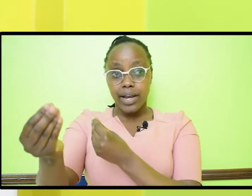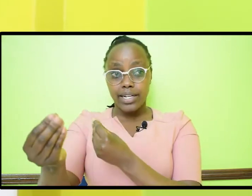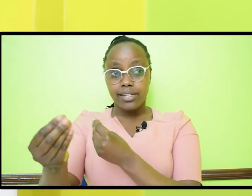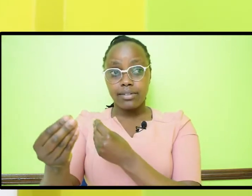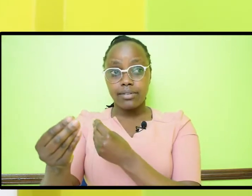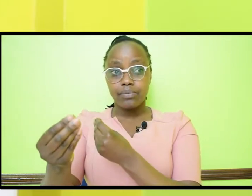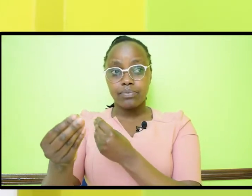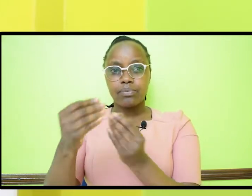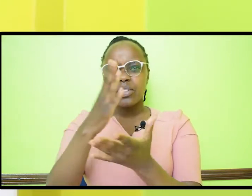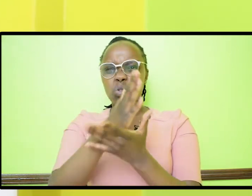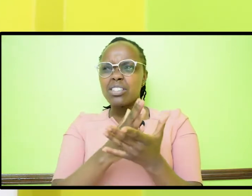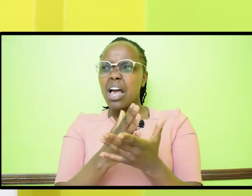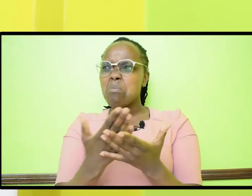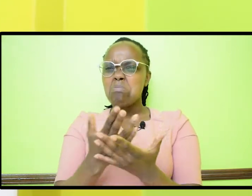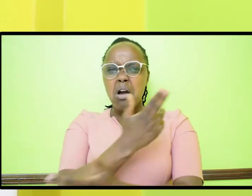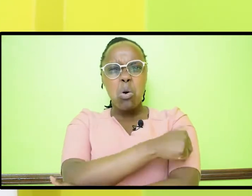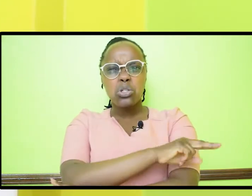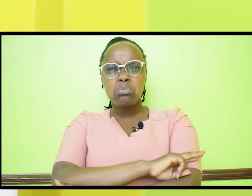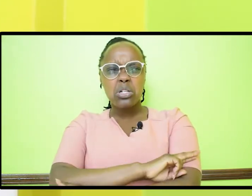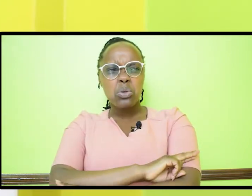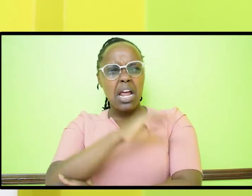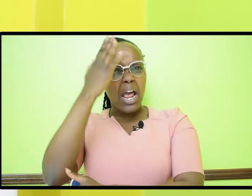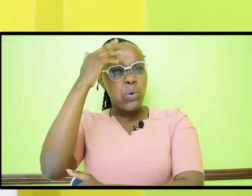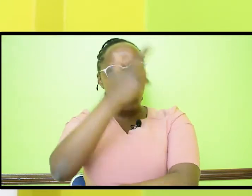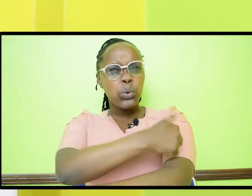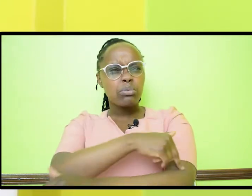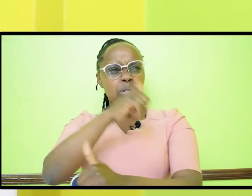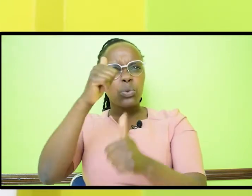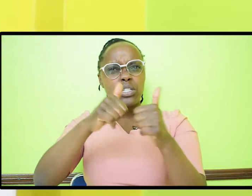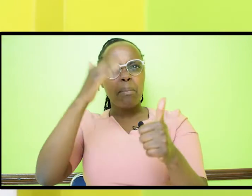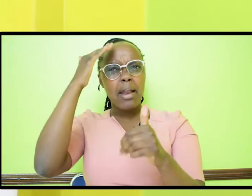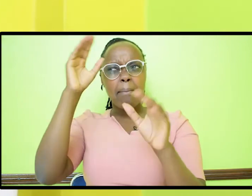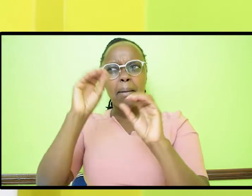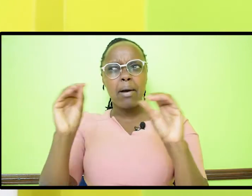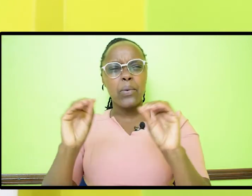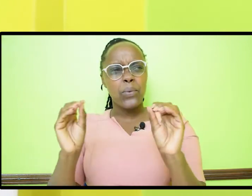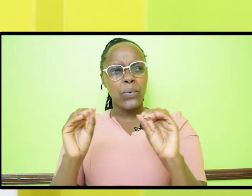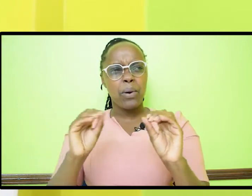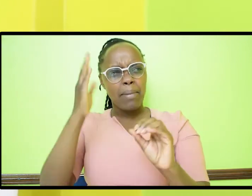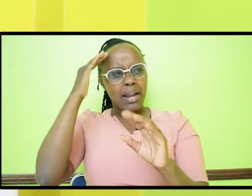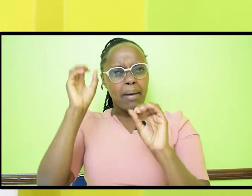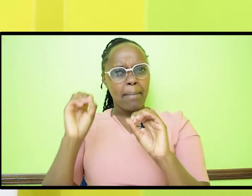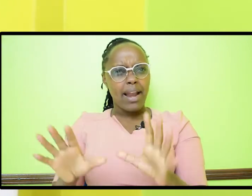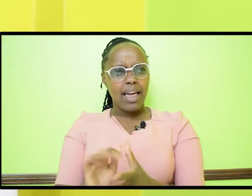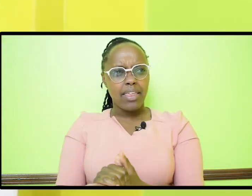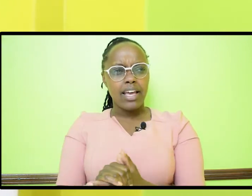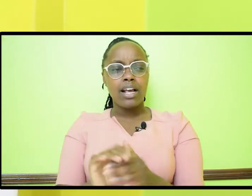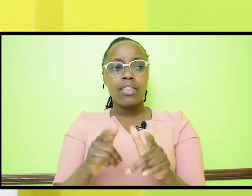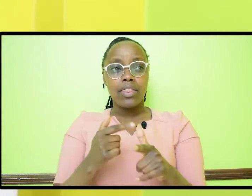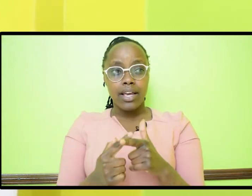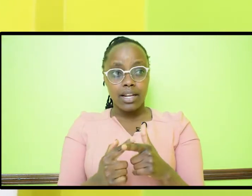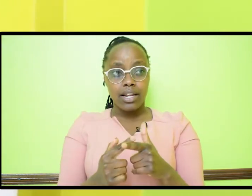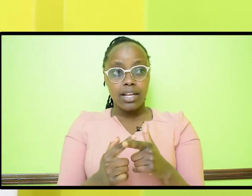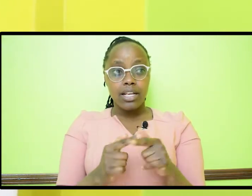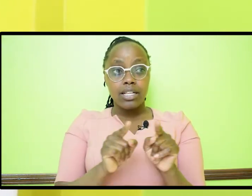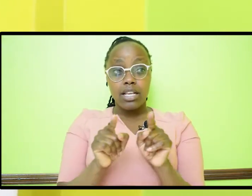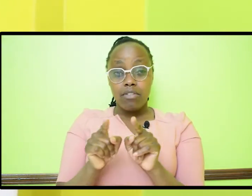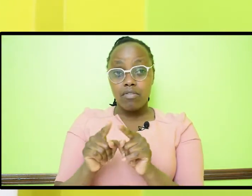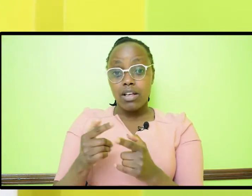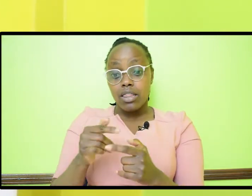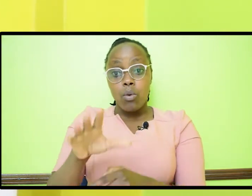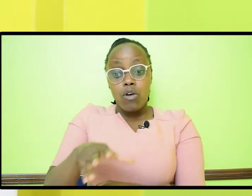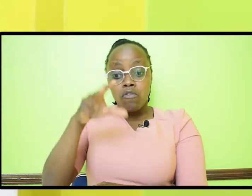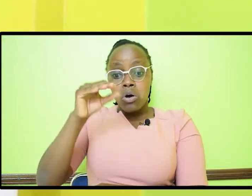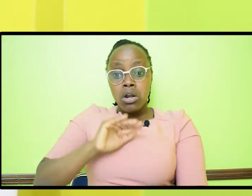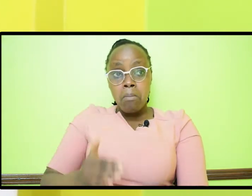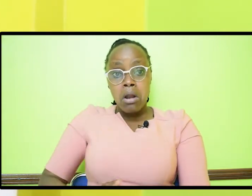went to some clinics. I can't remember the name. It's okay. We were